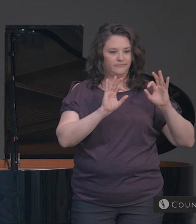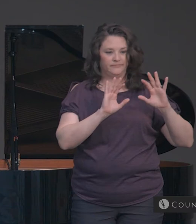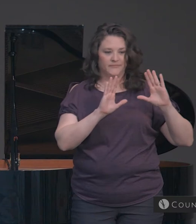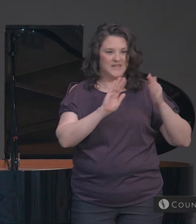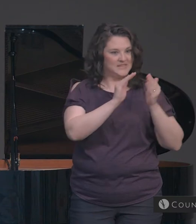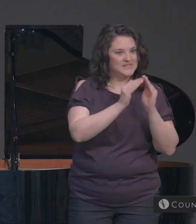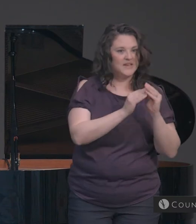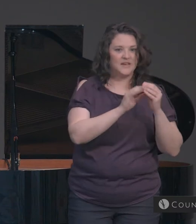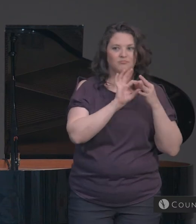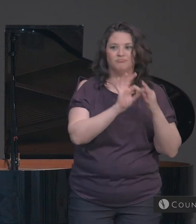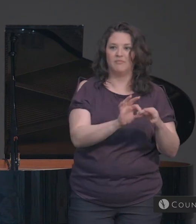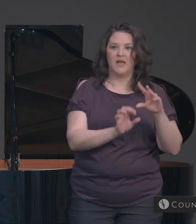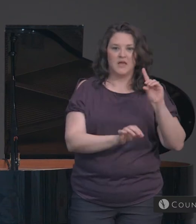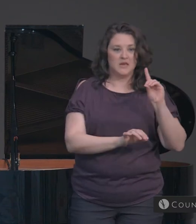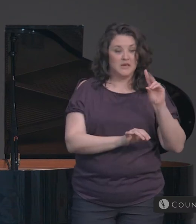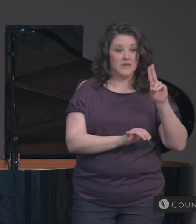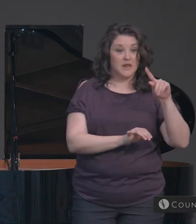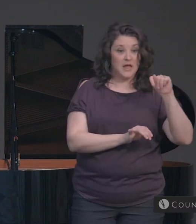in dust.